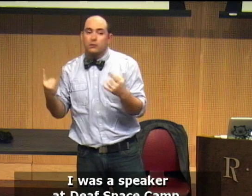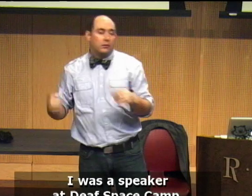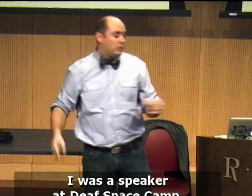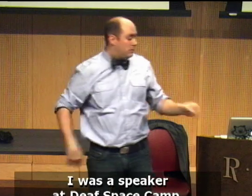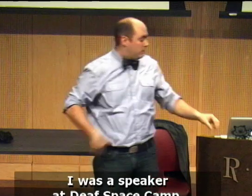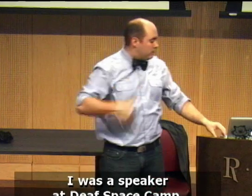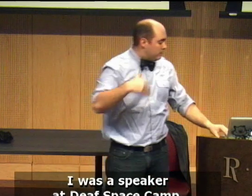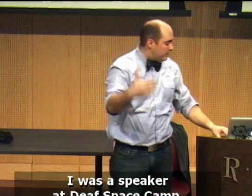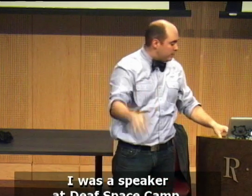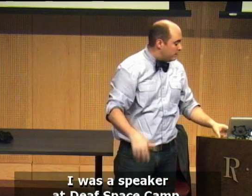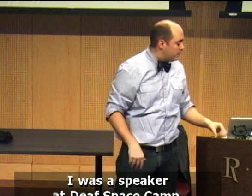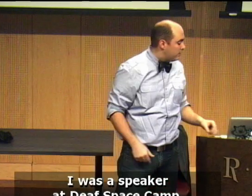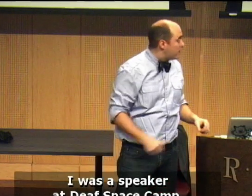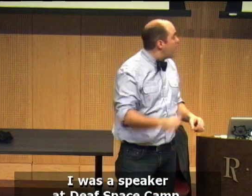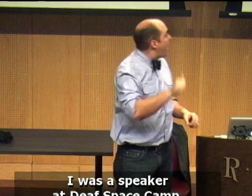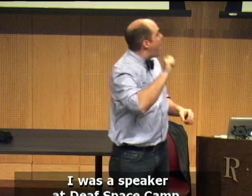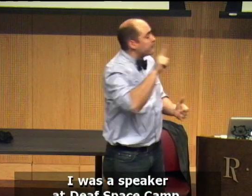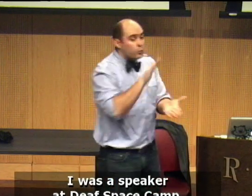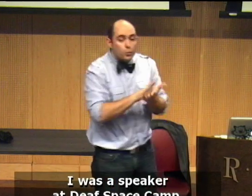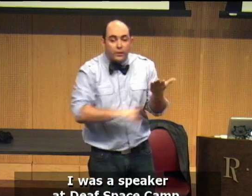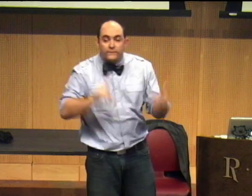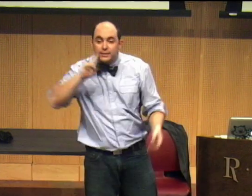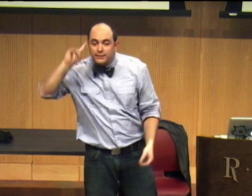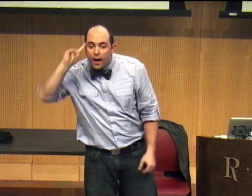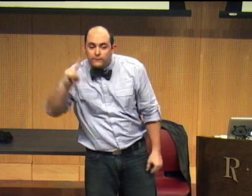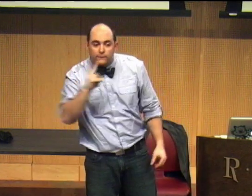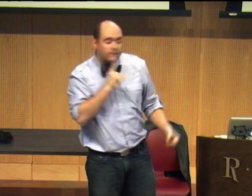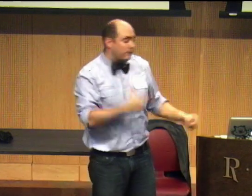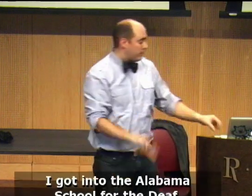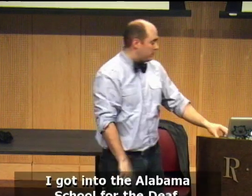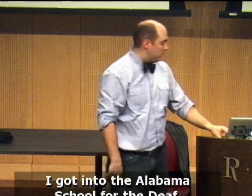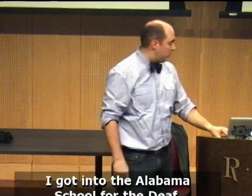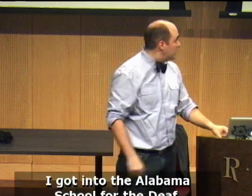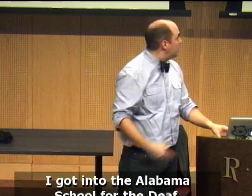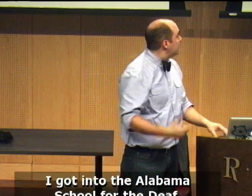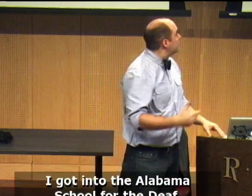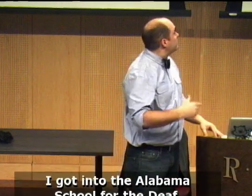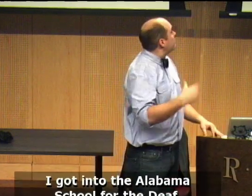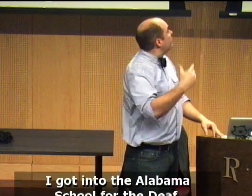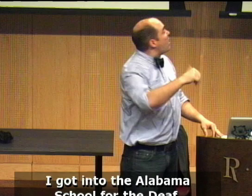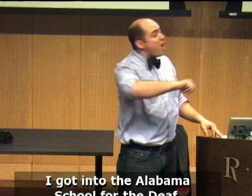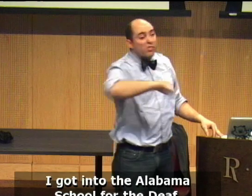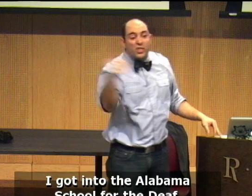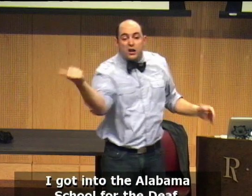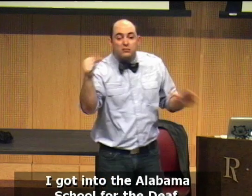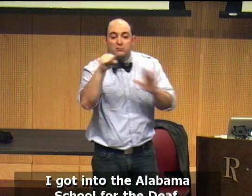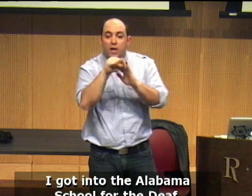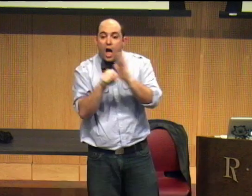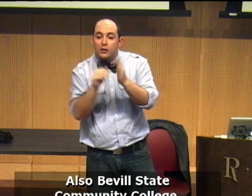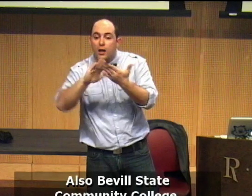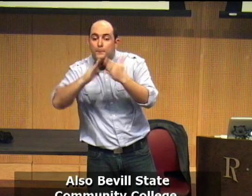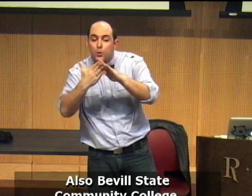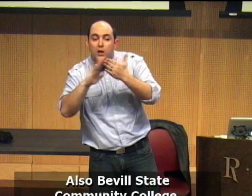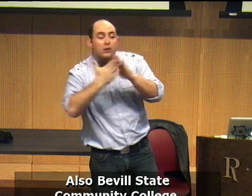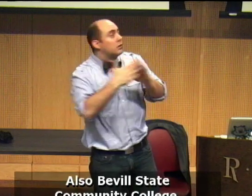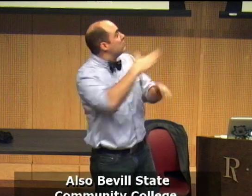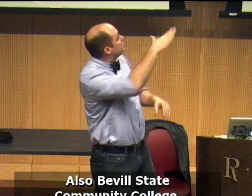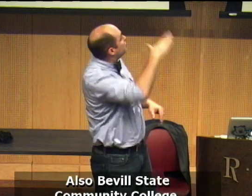I was a speaker at Deaf Space Camp, gone to the Alabama School for the Deaf, also